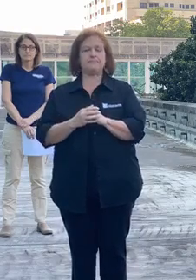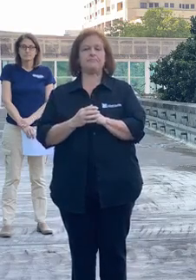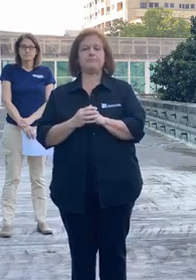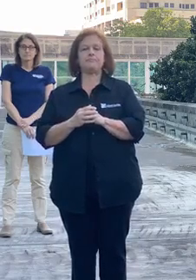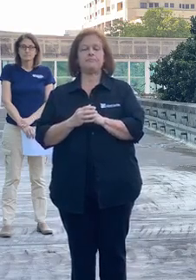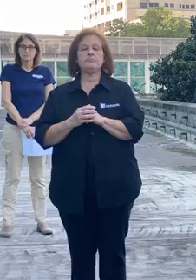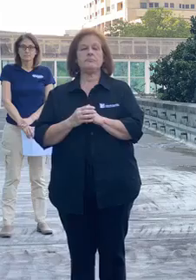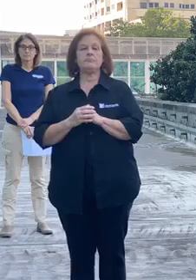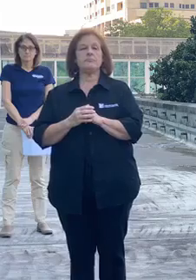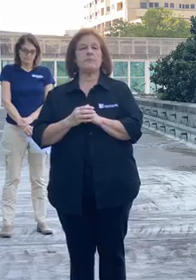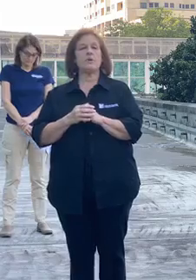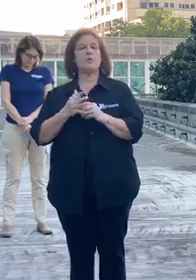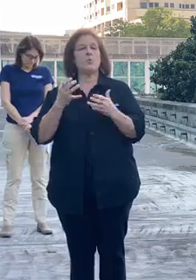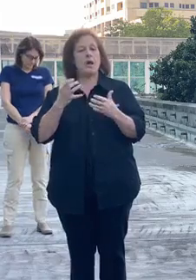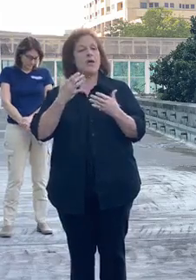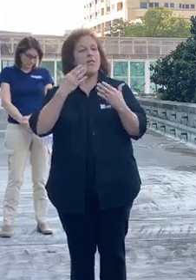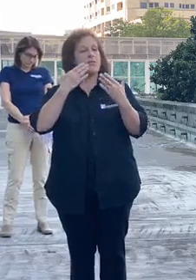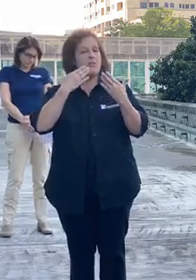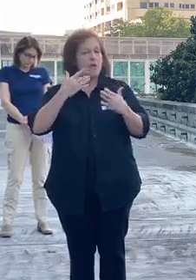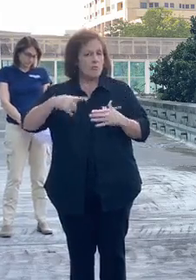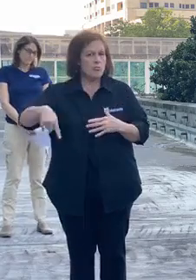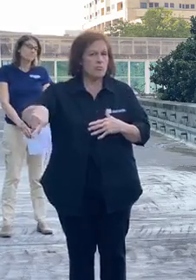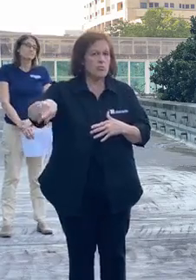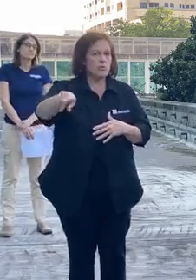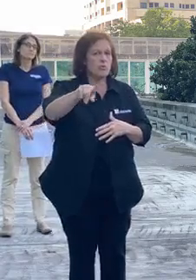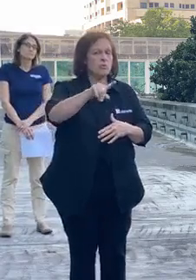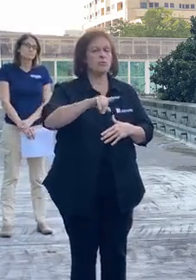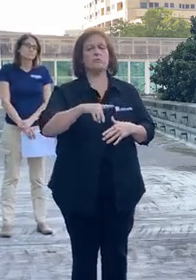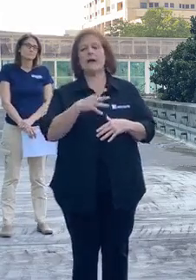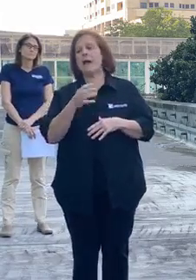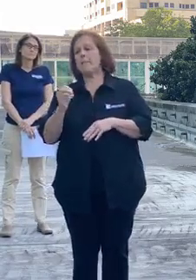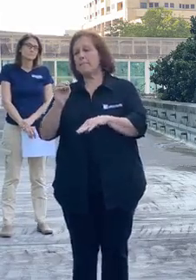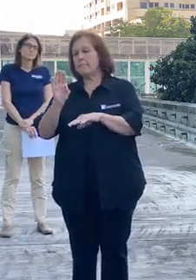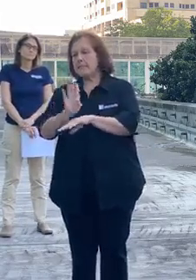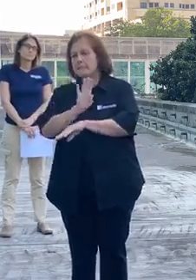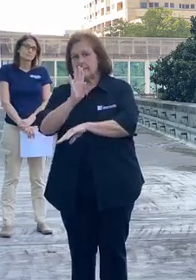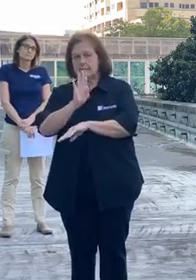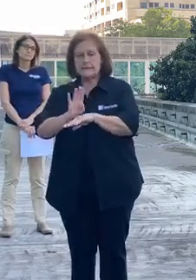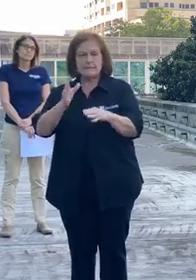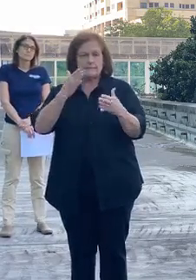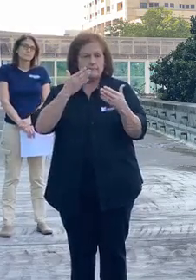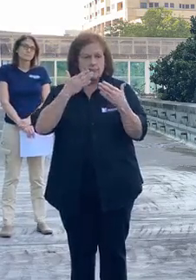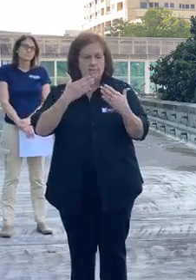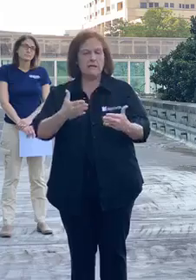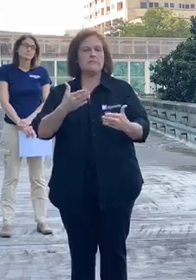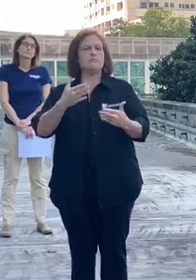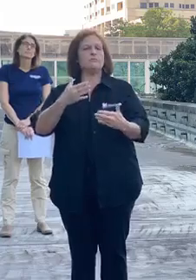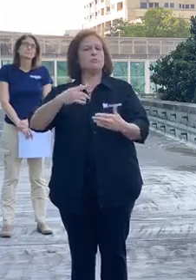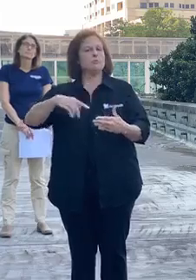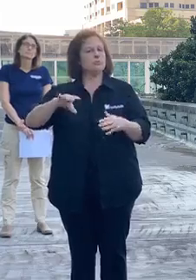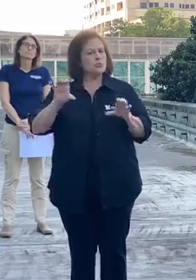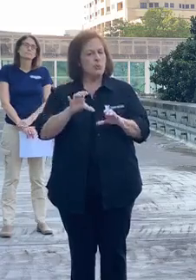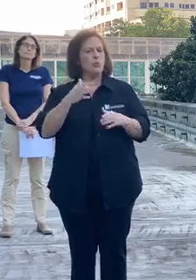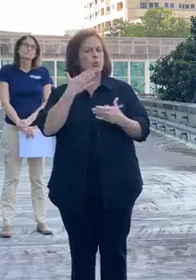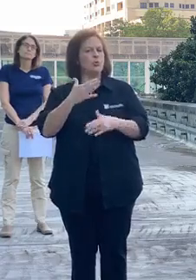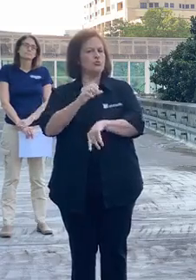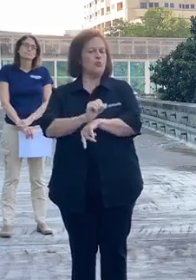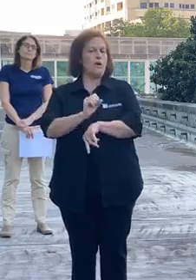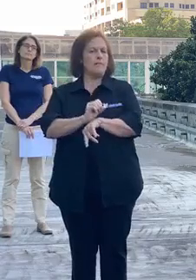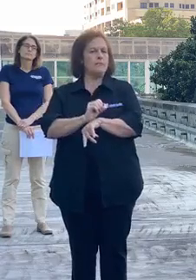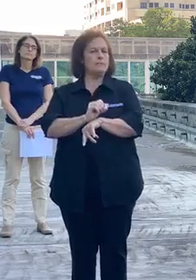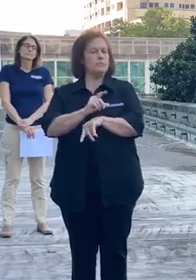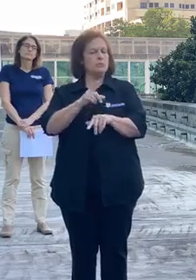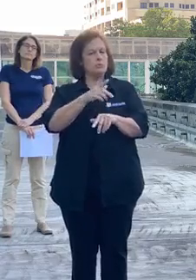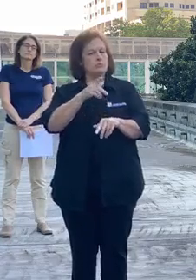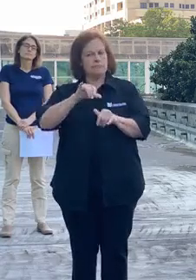I want to thank all of our residents and all of our businesses for just doing their part. Residents